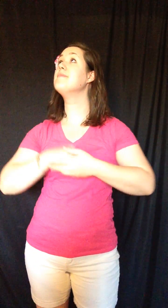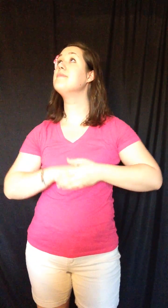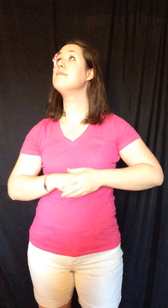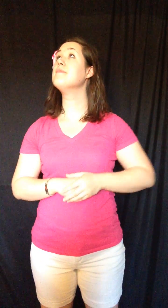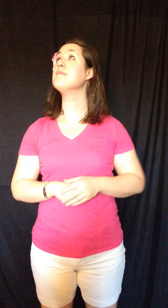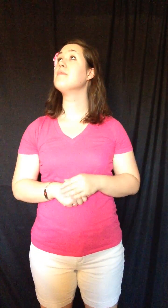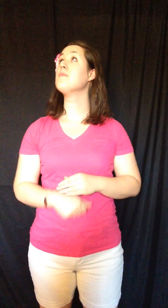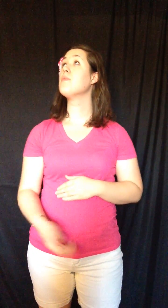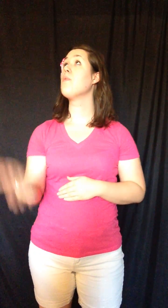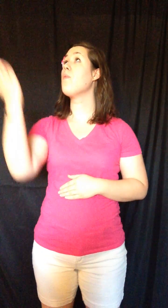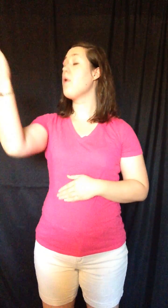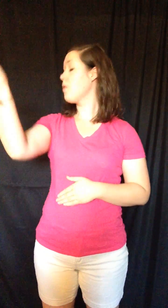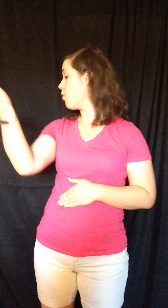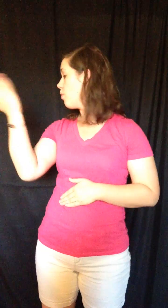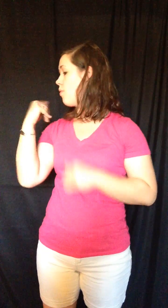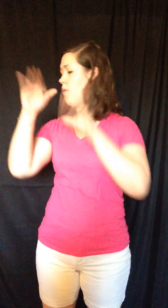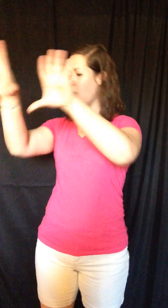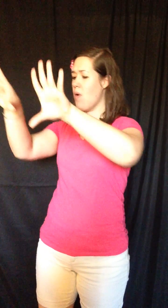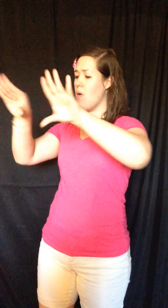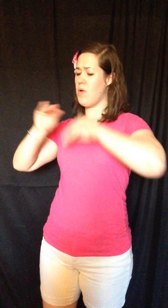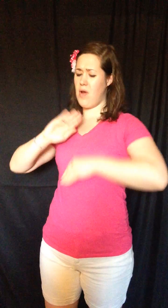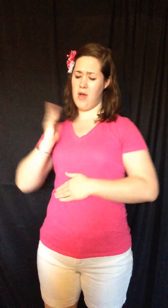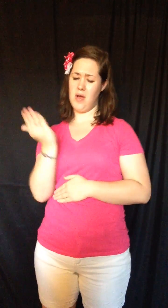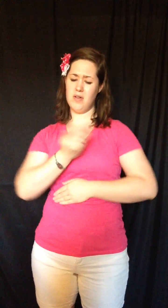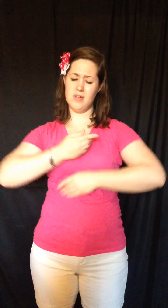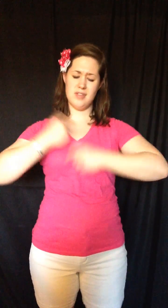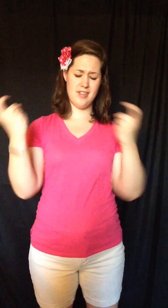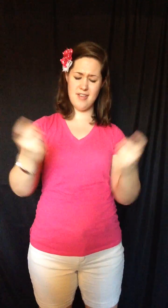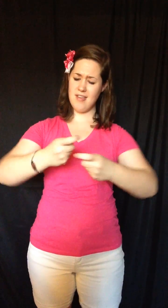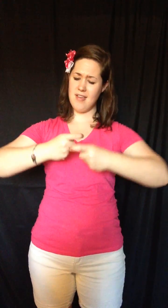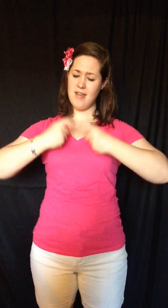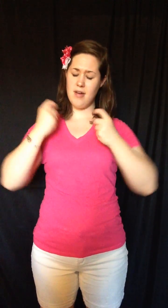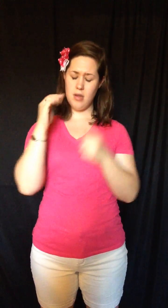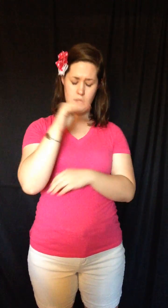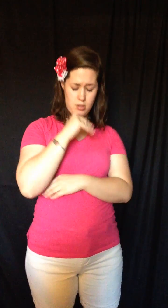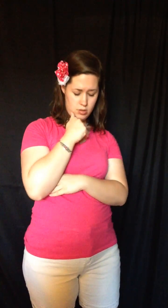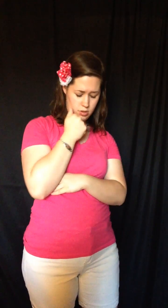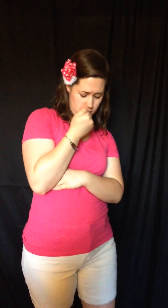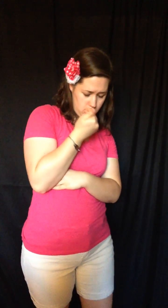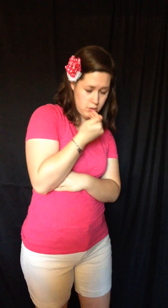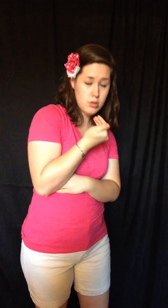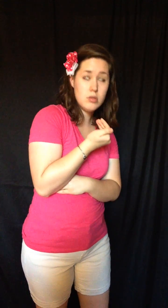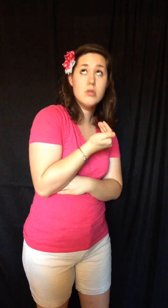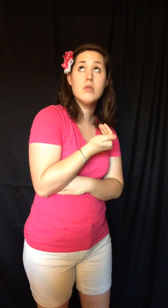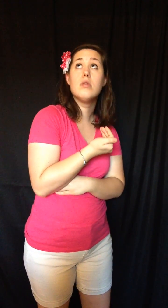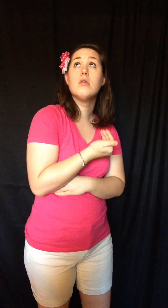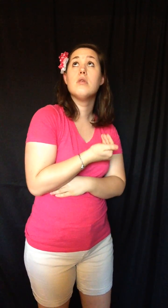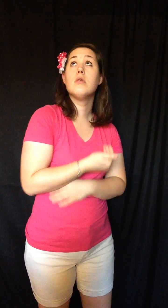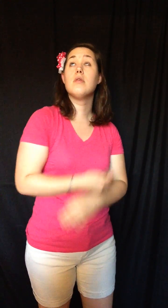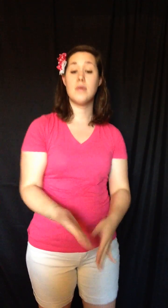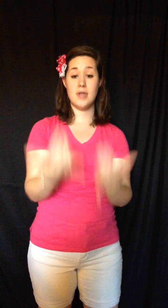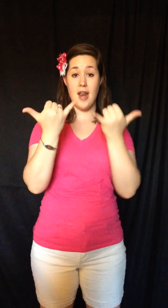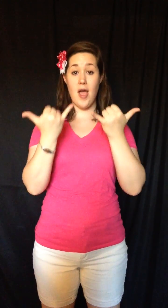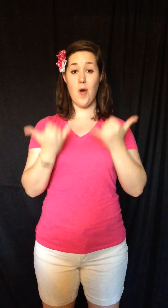The one who wore our sin and shame Now